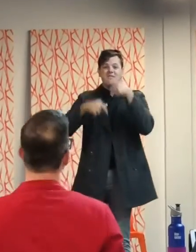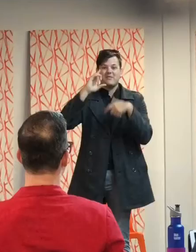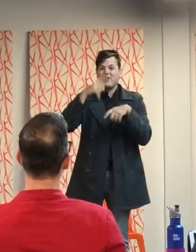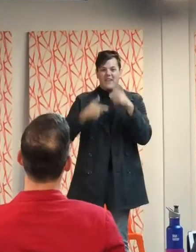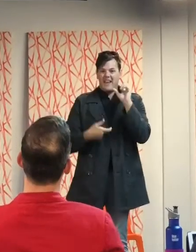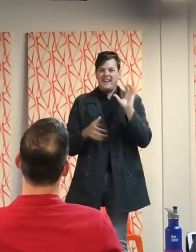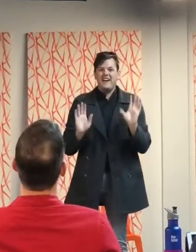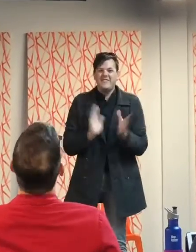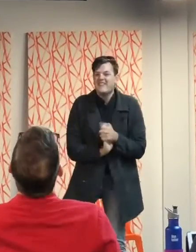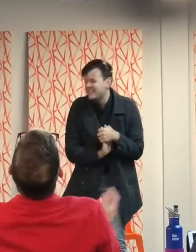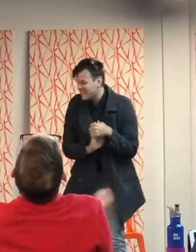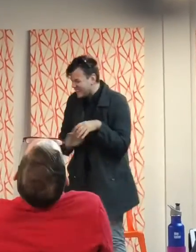of cocaine.